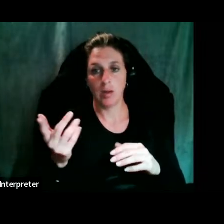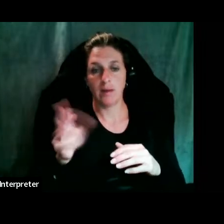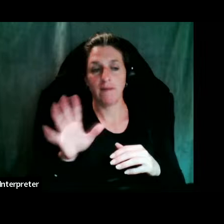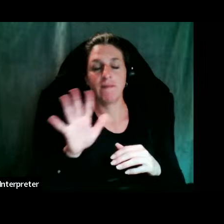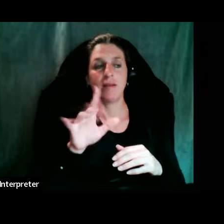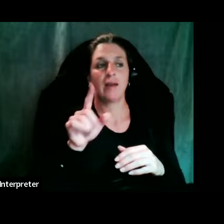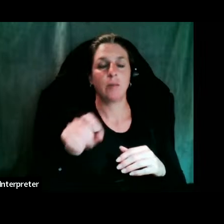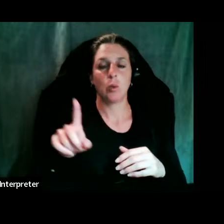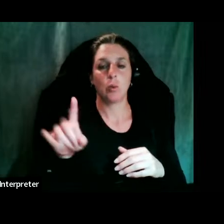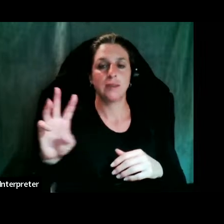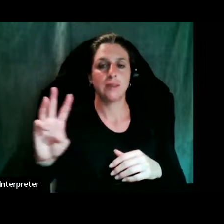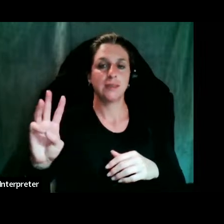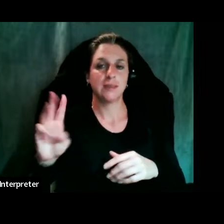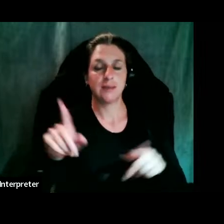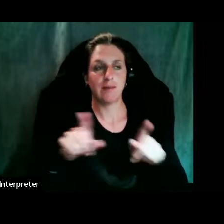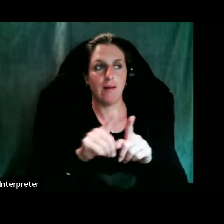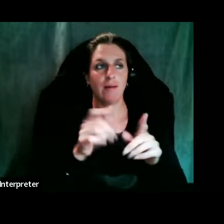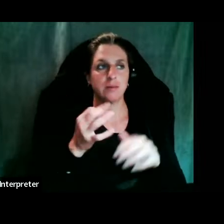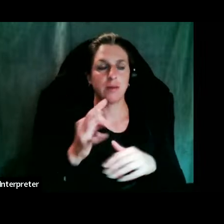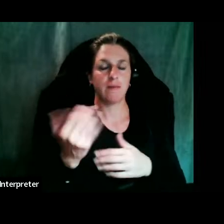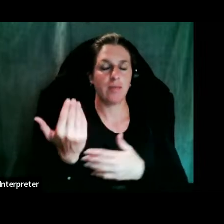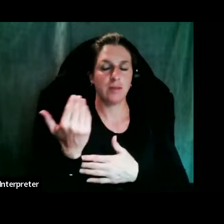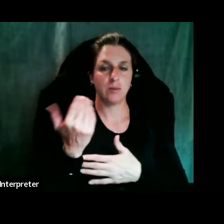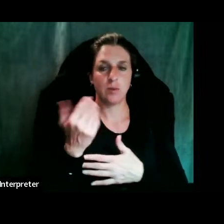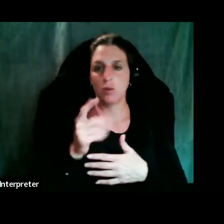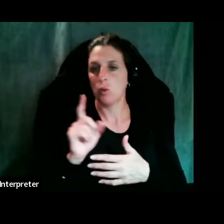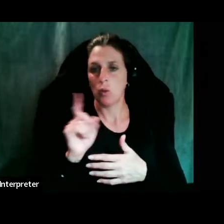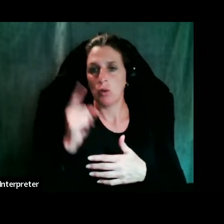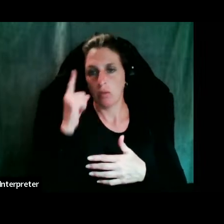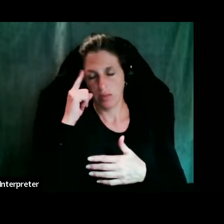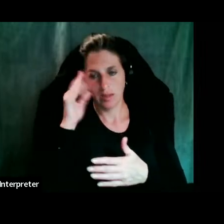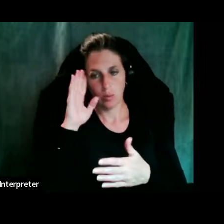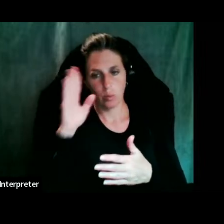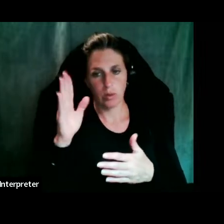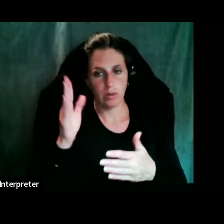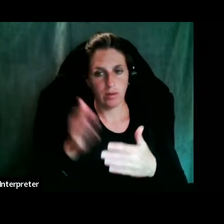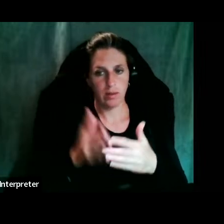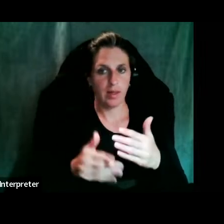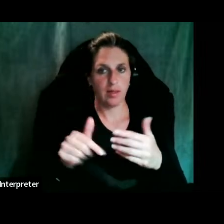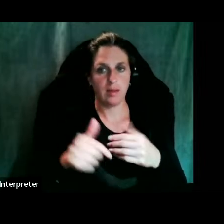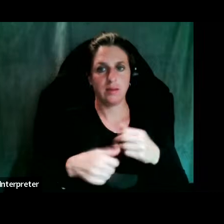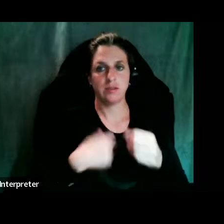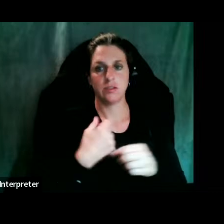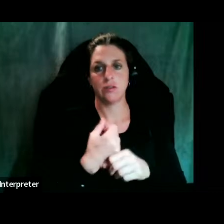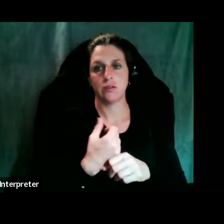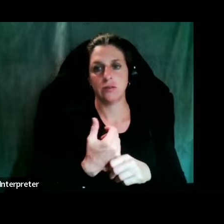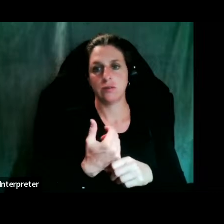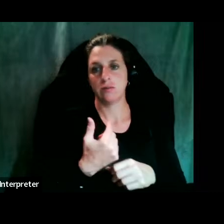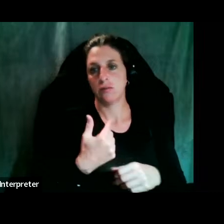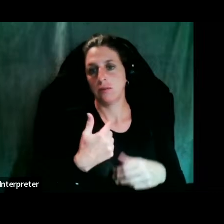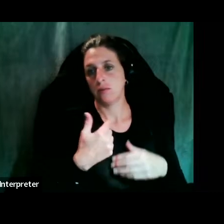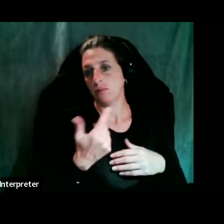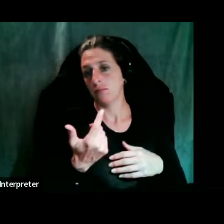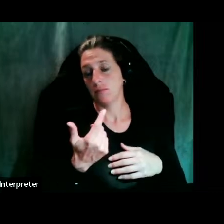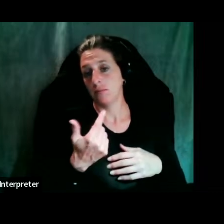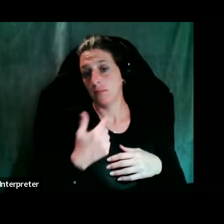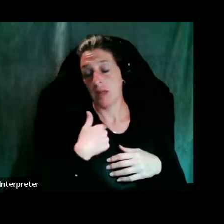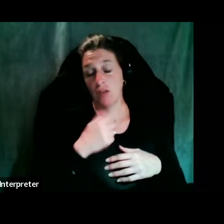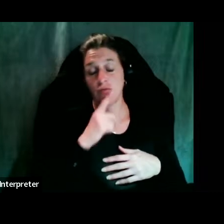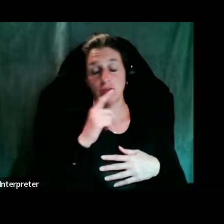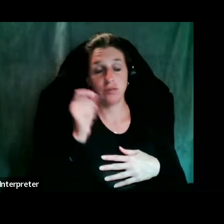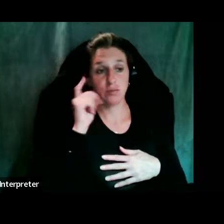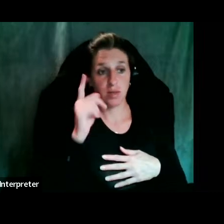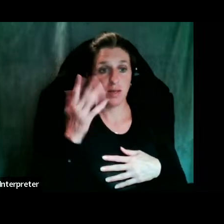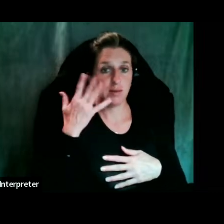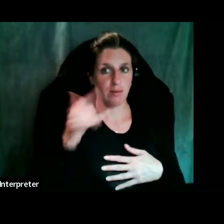5.16 5.16. as of this morning. Where do we think it's going to end this year? I'd say it'll tick up. I'm remarkably surprised because I was